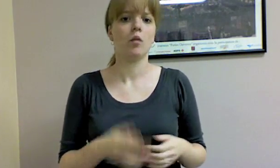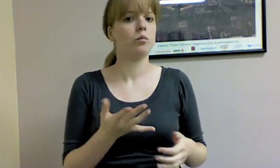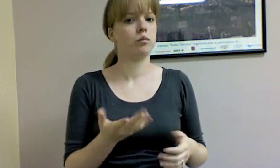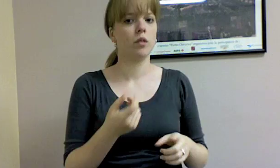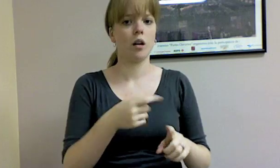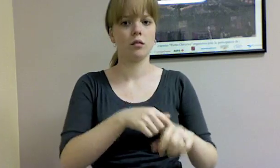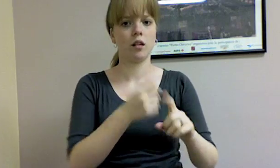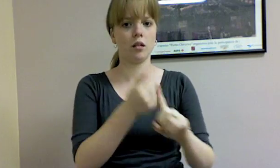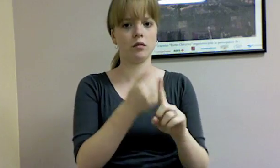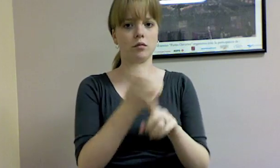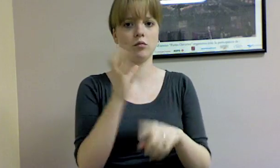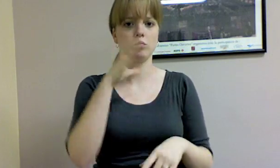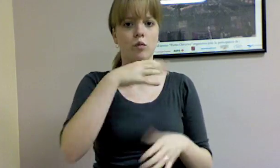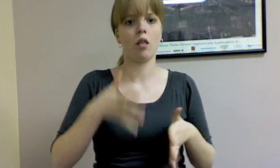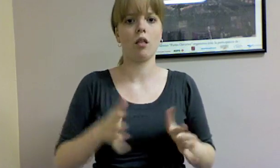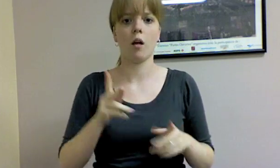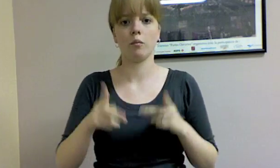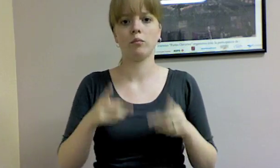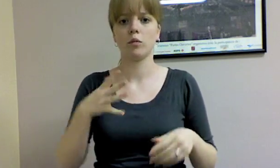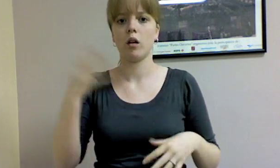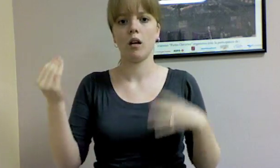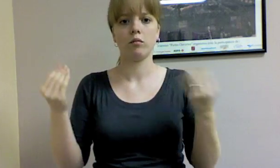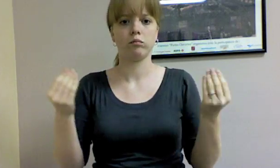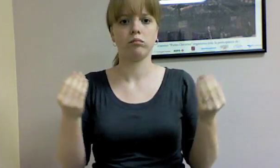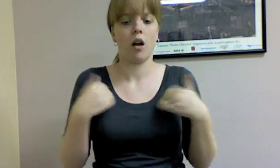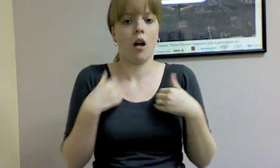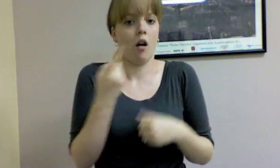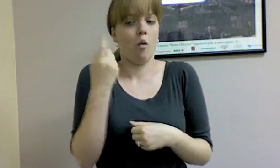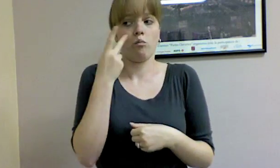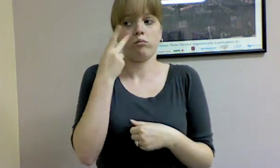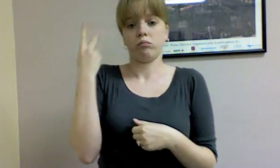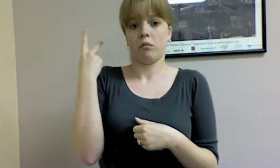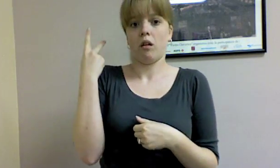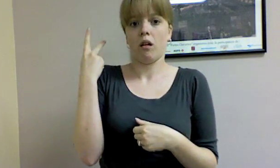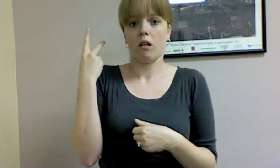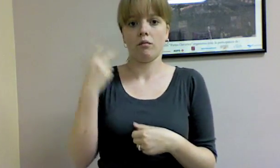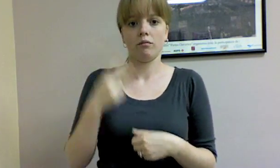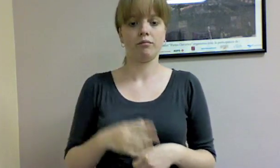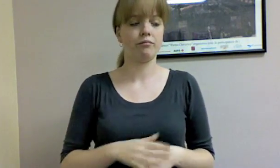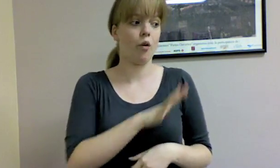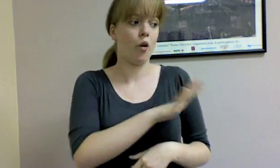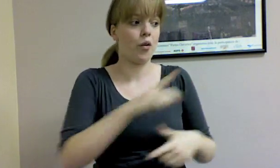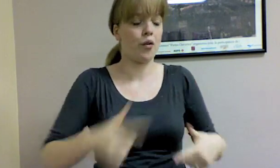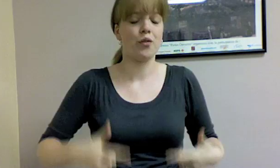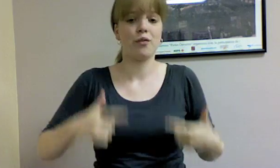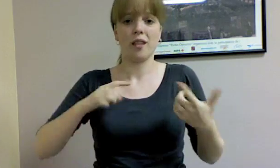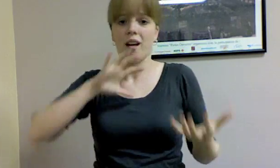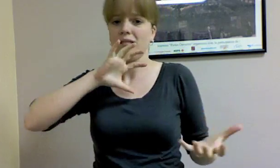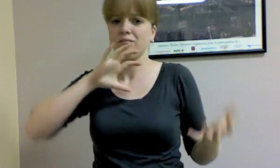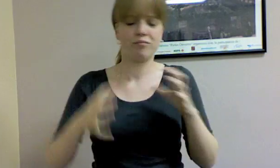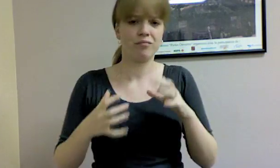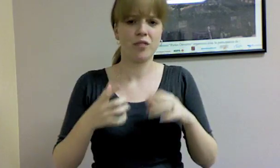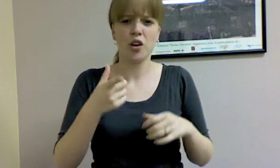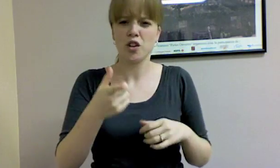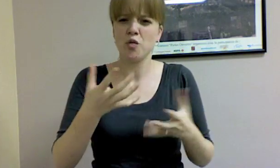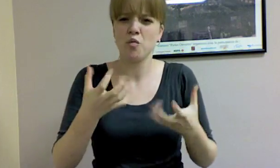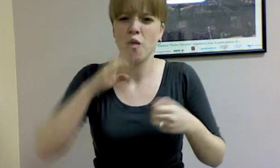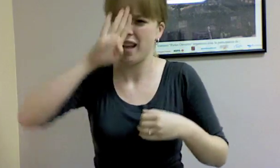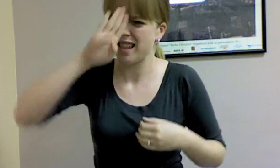has a funny way of letting people get away, and now I'm stuck following her tracks. Cause she came from a broken home, a place you never